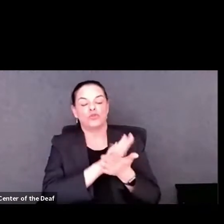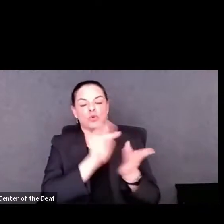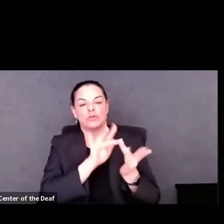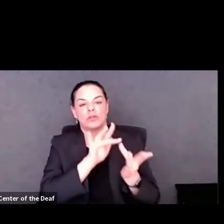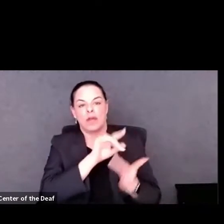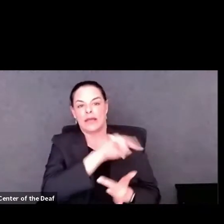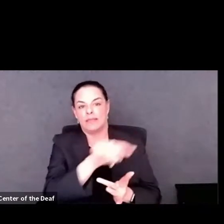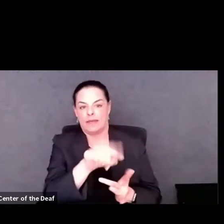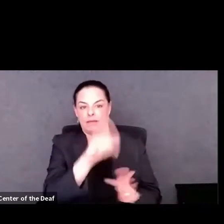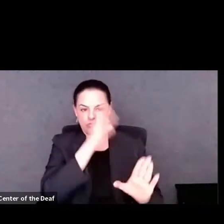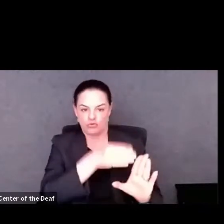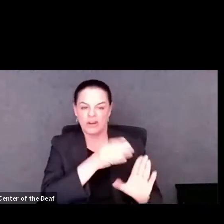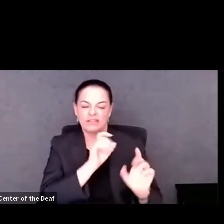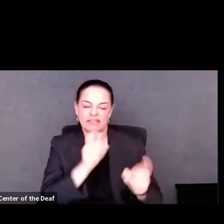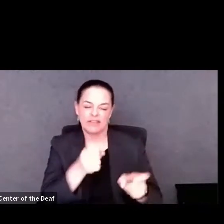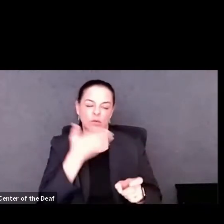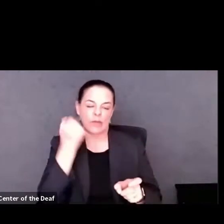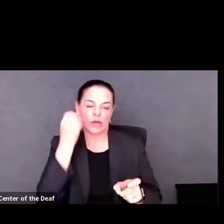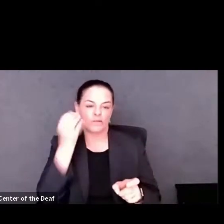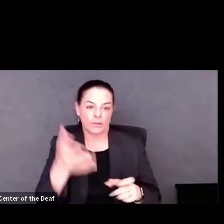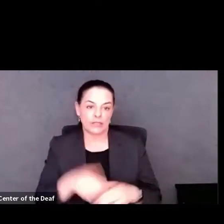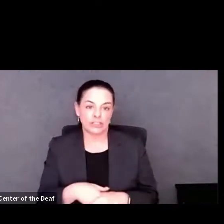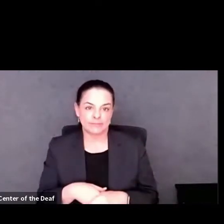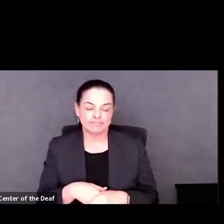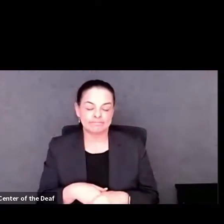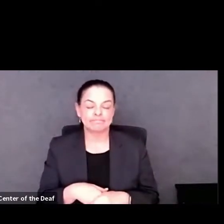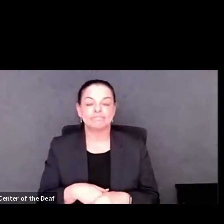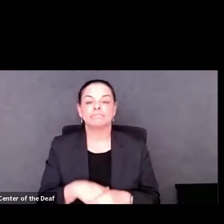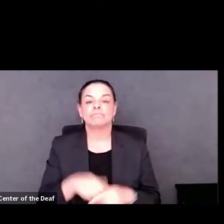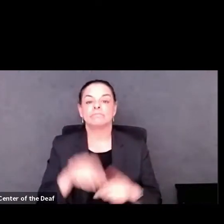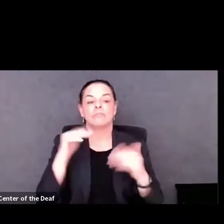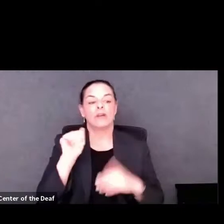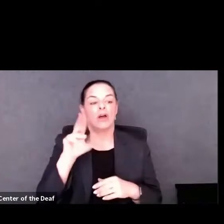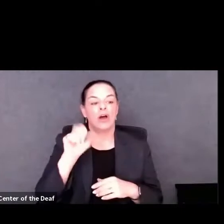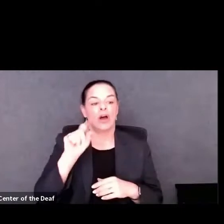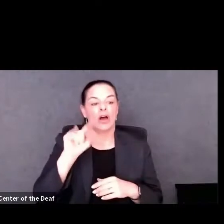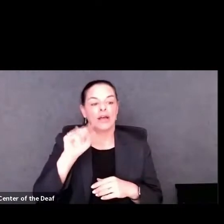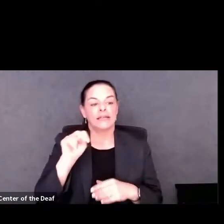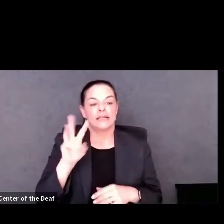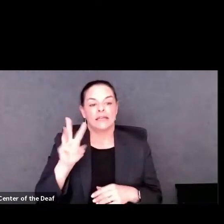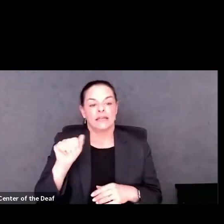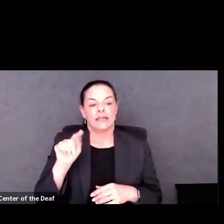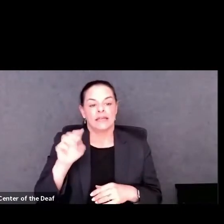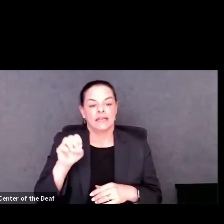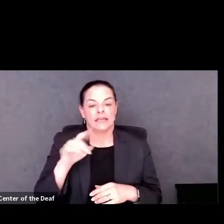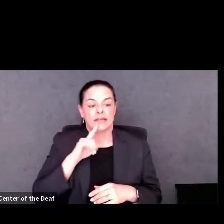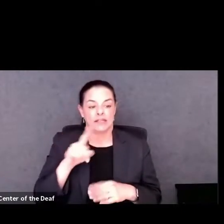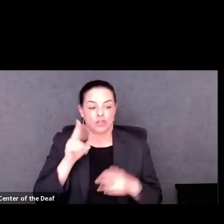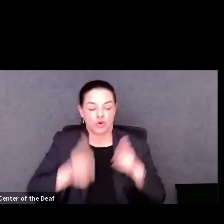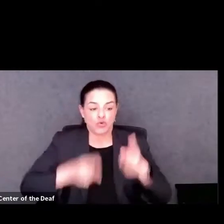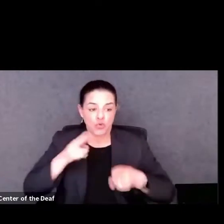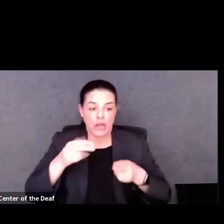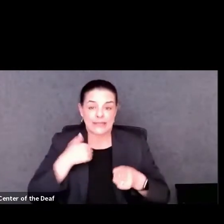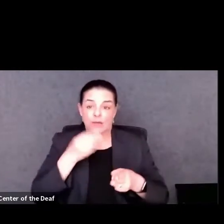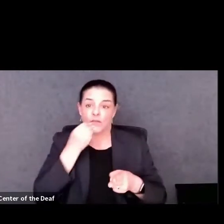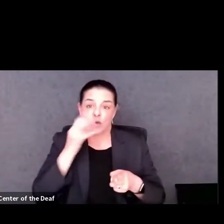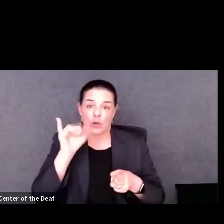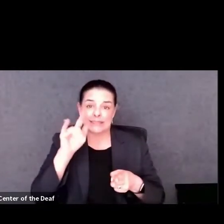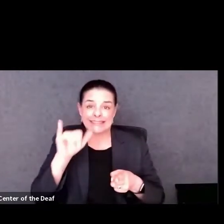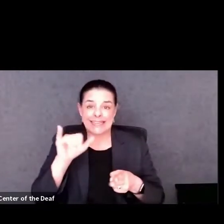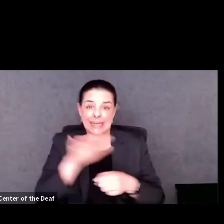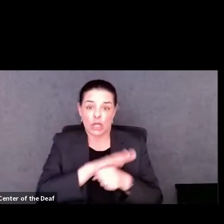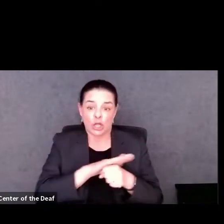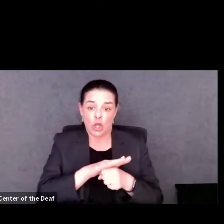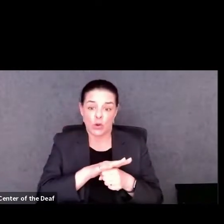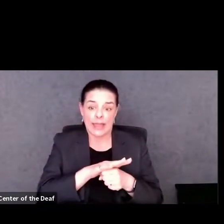them directly and they can give you better information there, I believe. From Austin with WATE, has there been a rush to get the Food City location